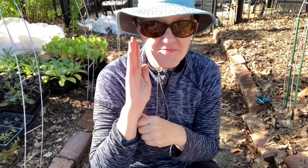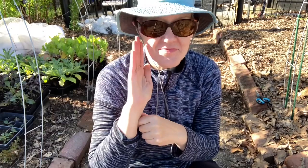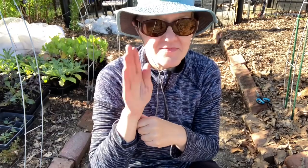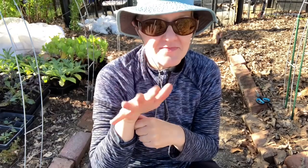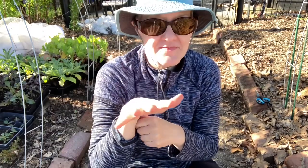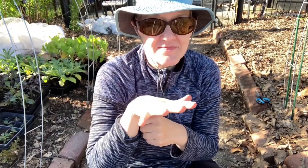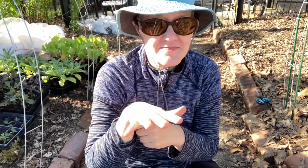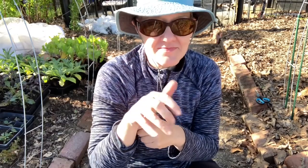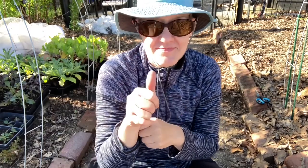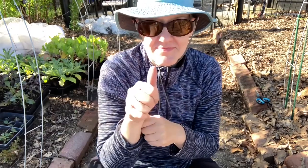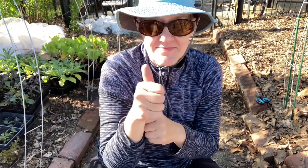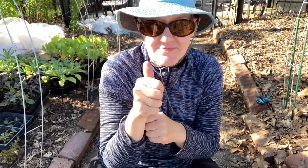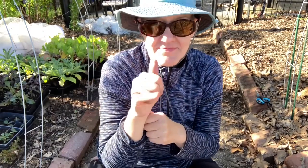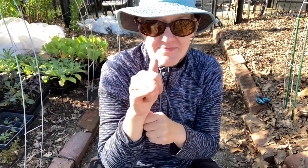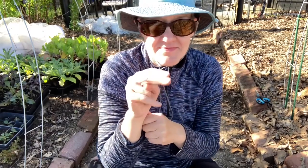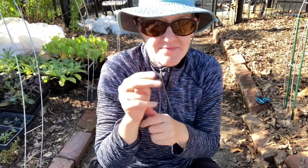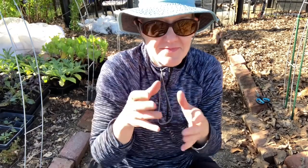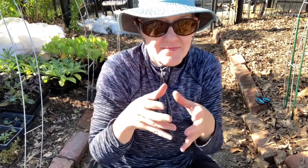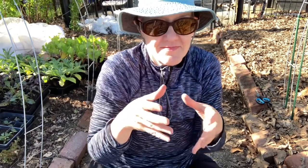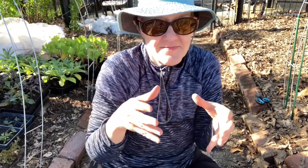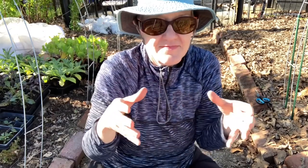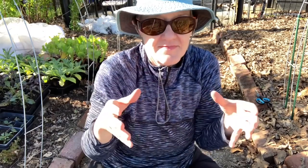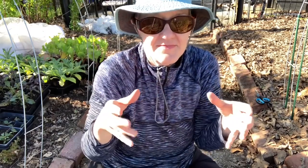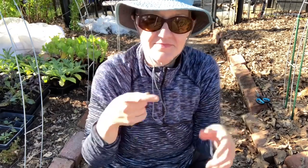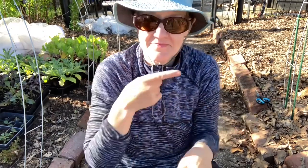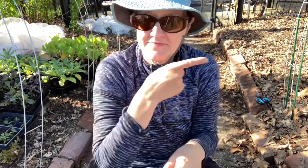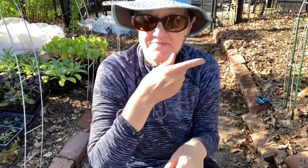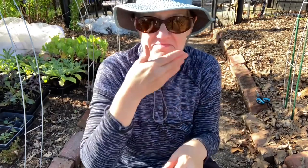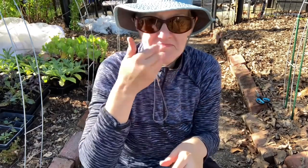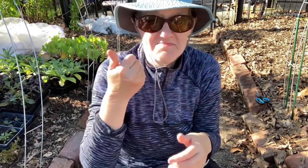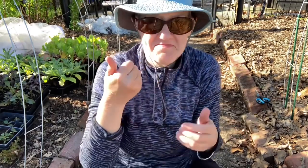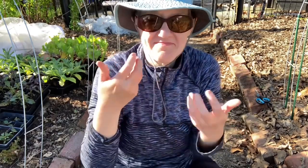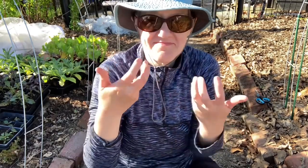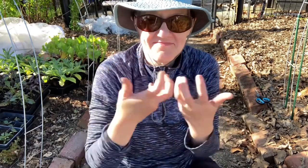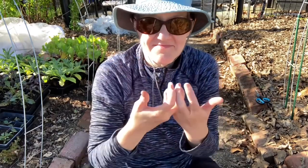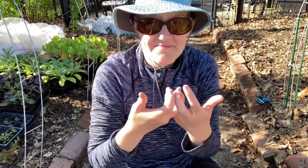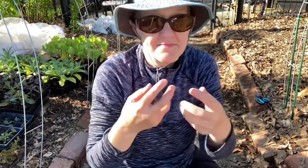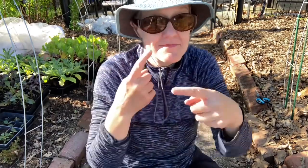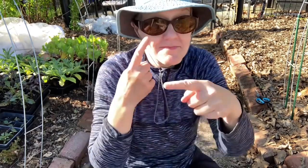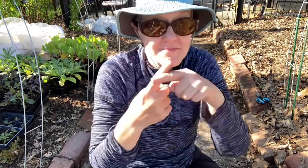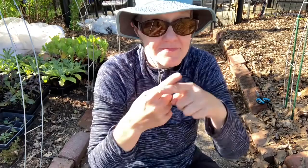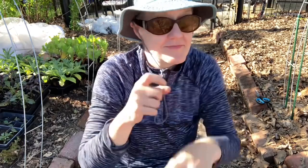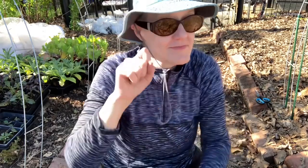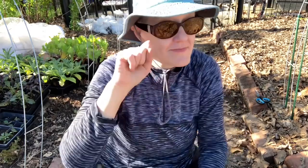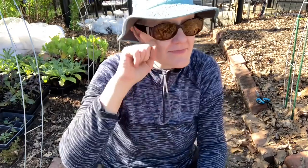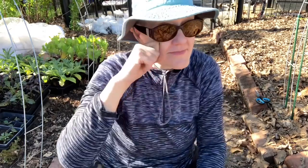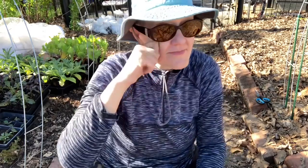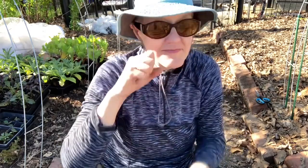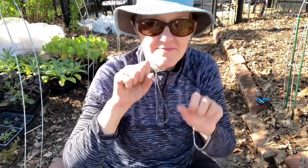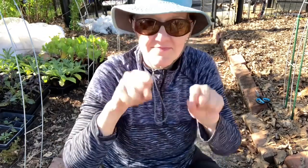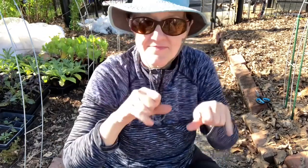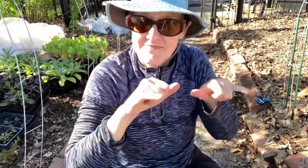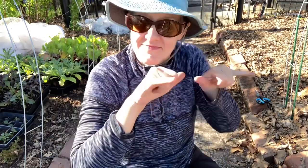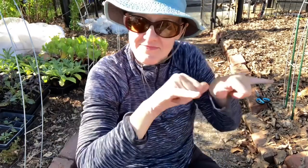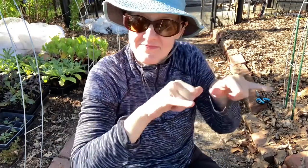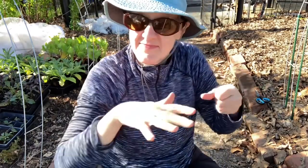quickly. And the broccoli Rabe's going to get about 10 inches wide. So these super hoops are a better option.